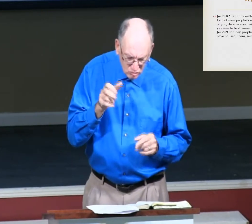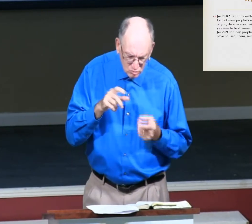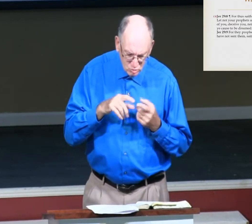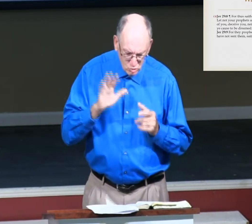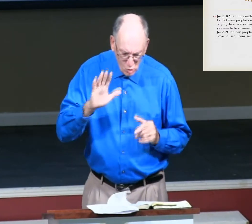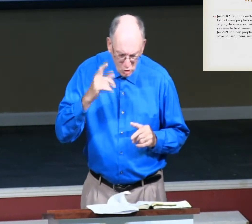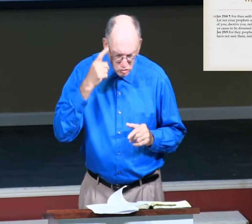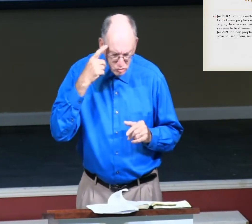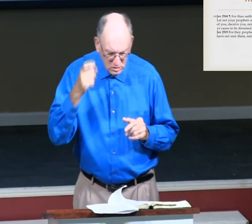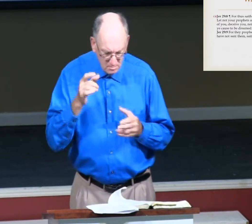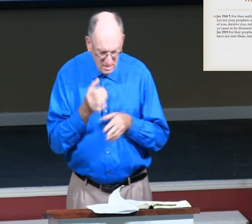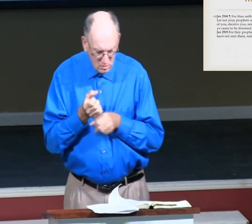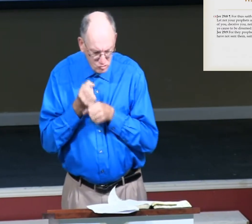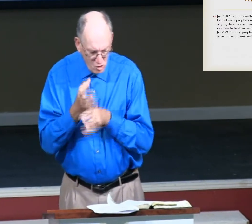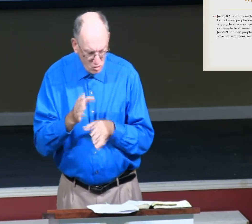cause to be dreamed.